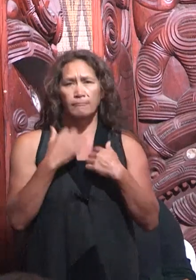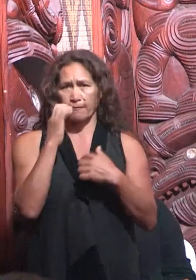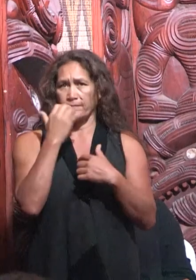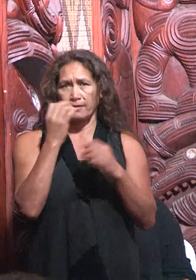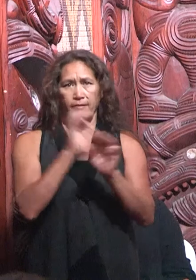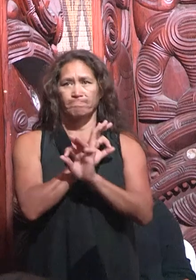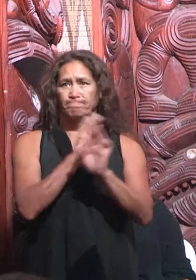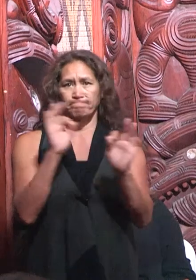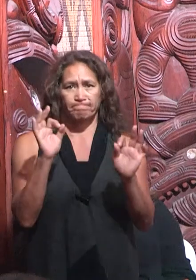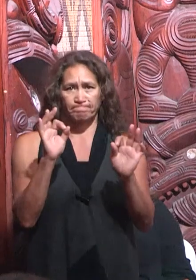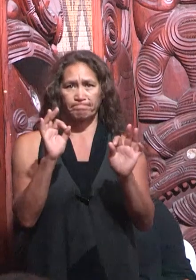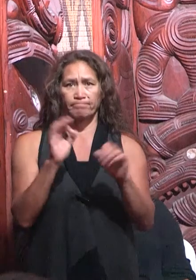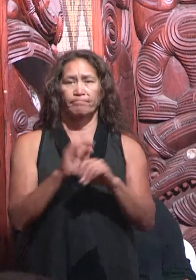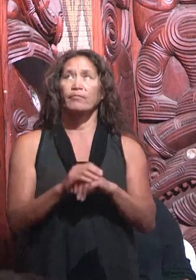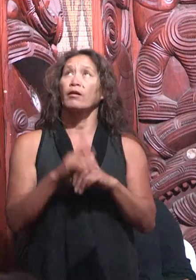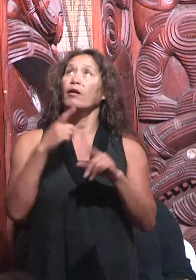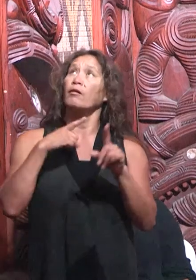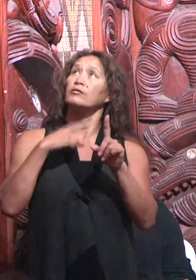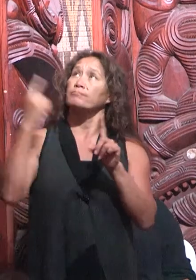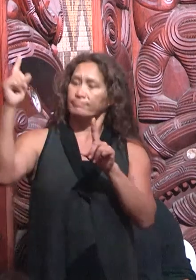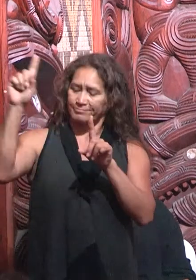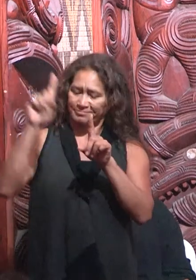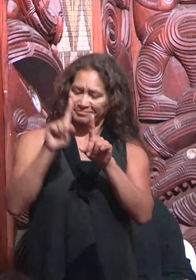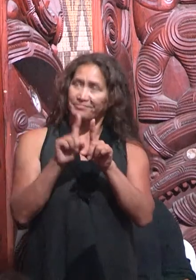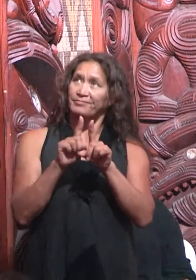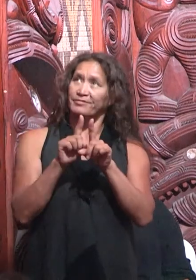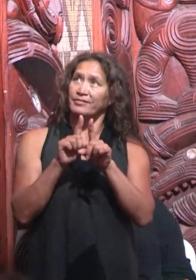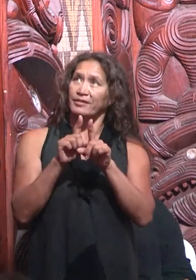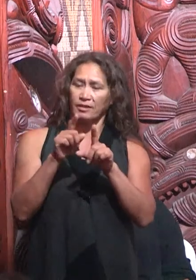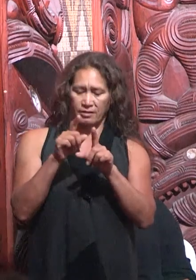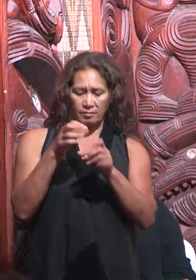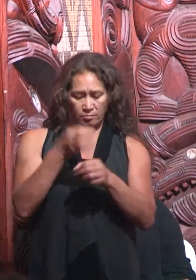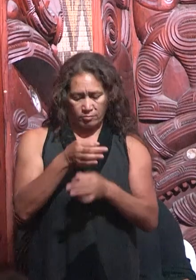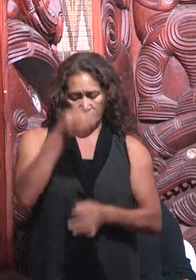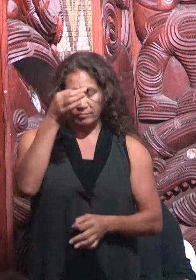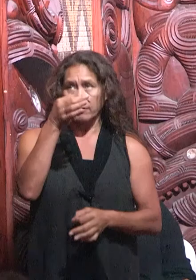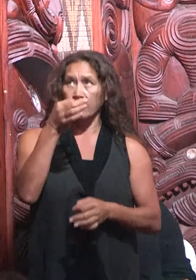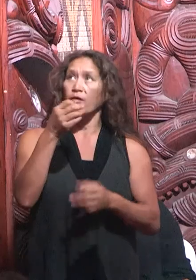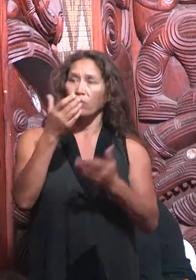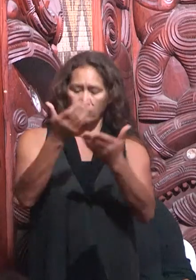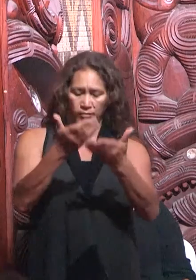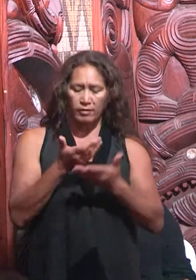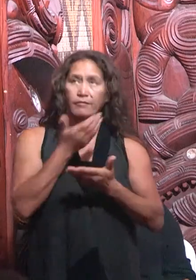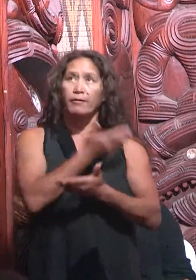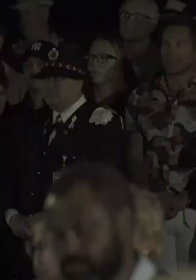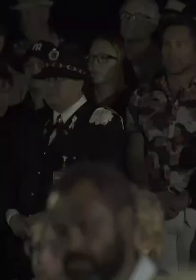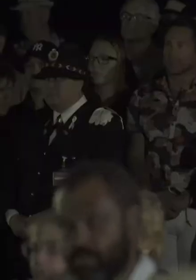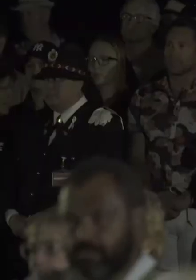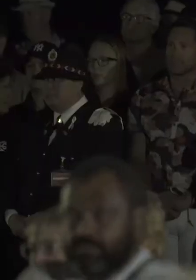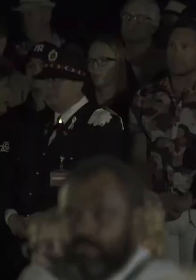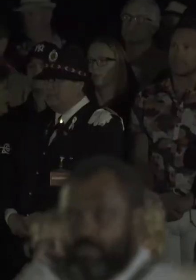evil, for thou art with me. Thy rod and thy staff, they comfort me. Thou preparest a table